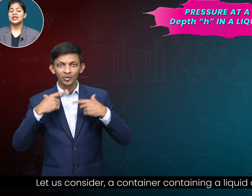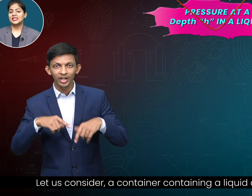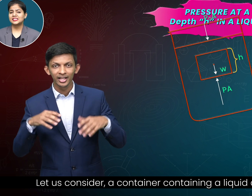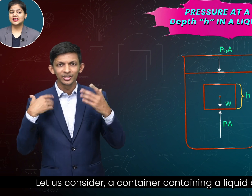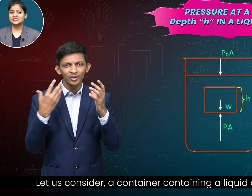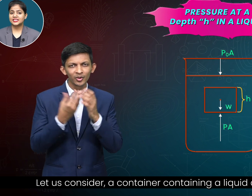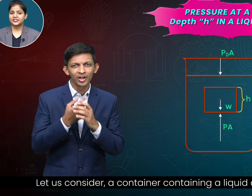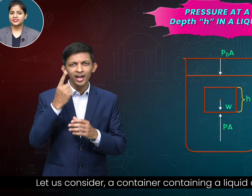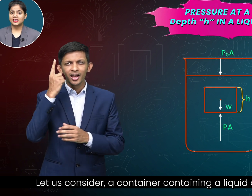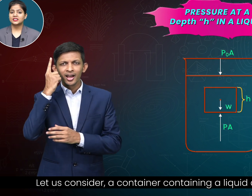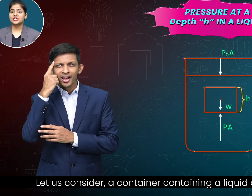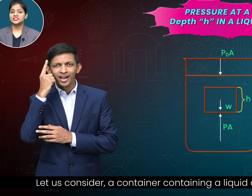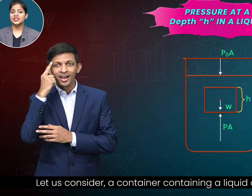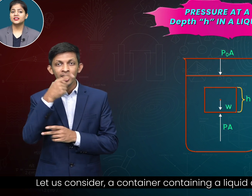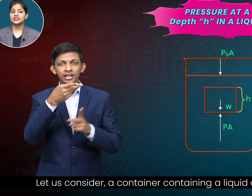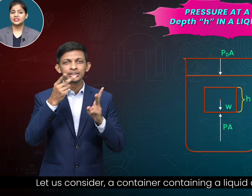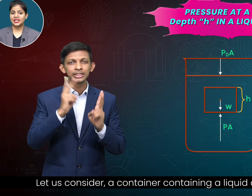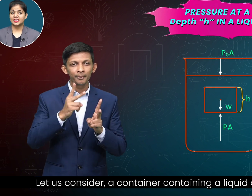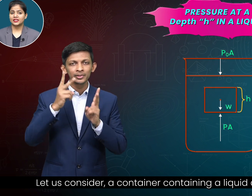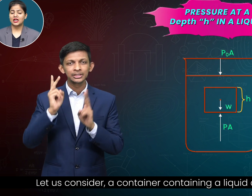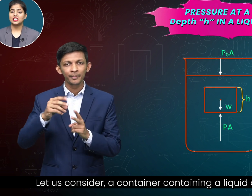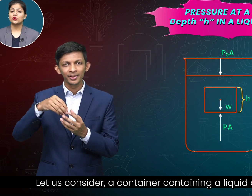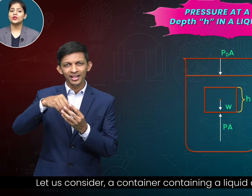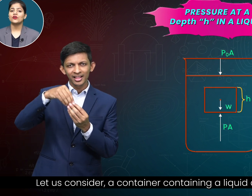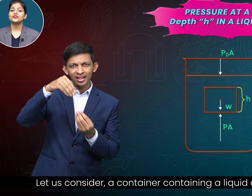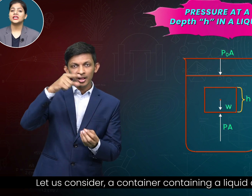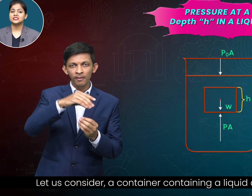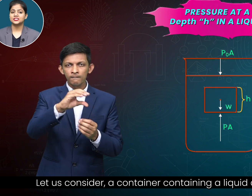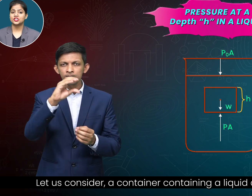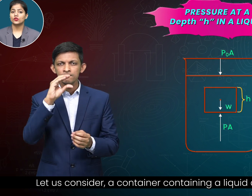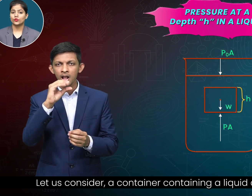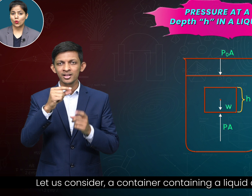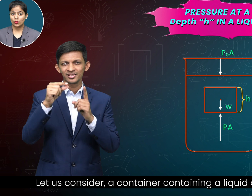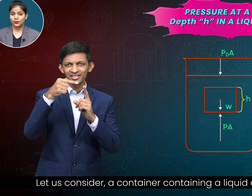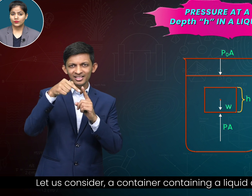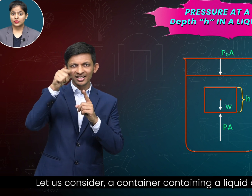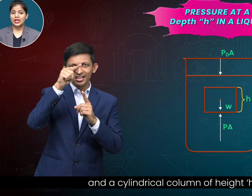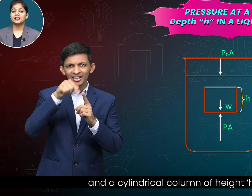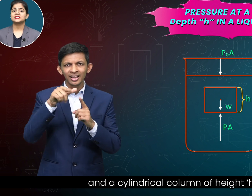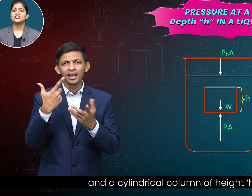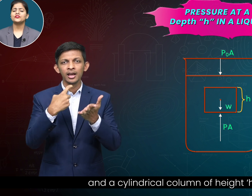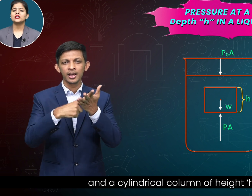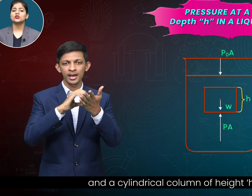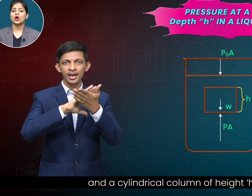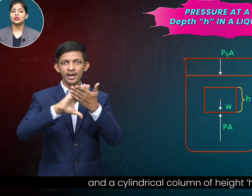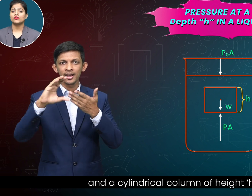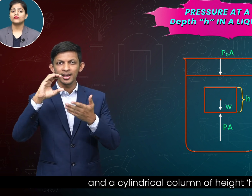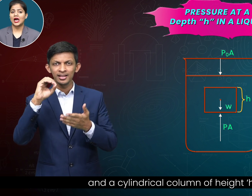Let us consider a container containing a liquid of density ρ and a cylindrical column of